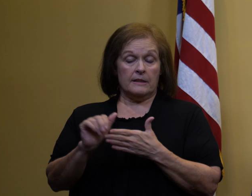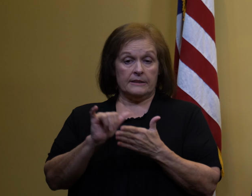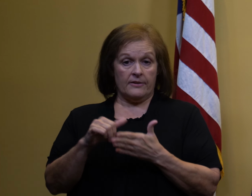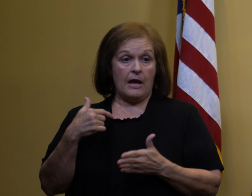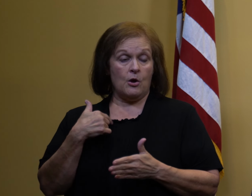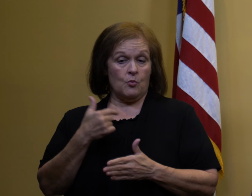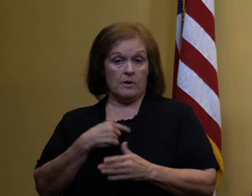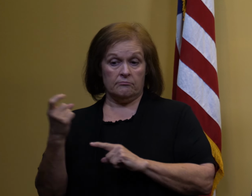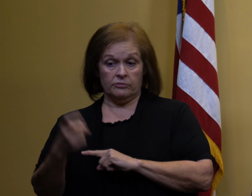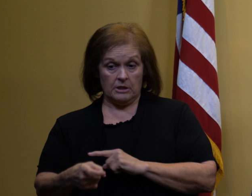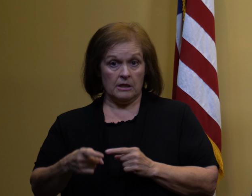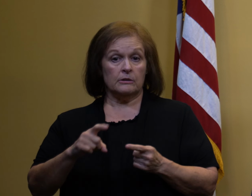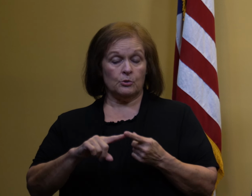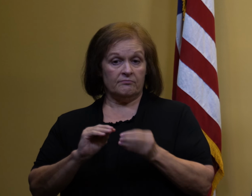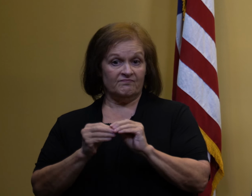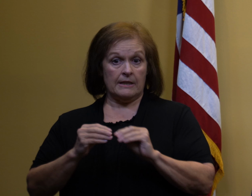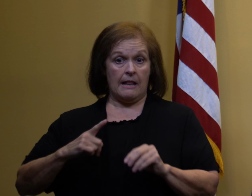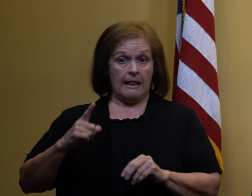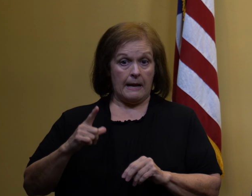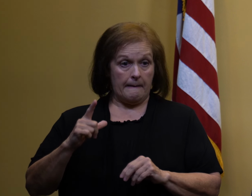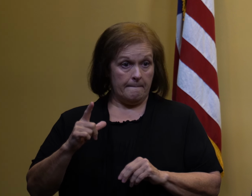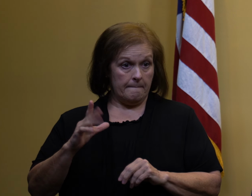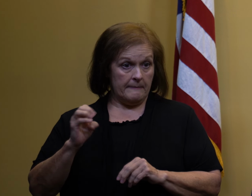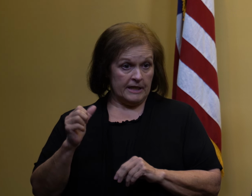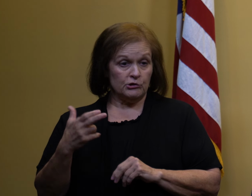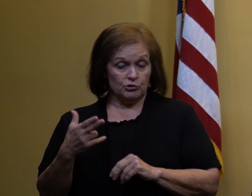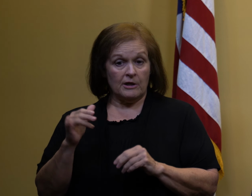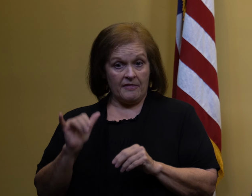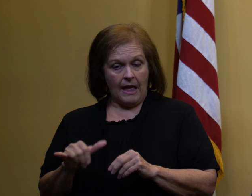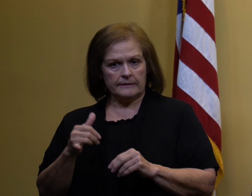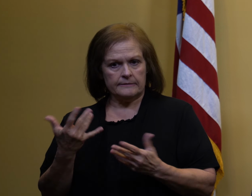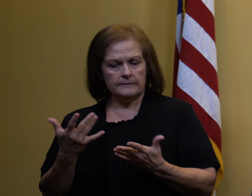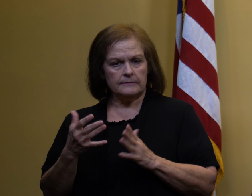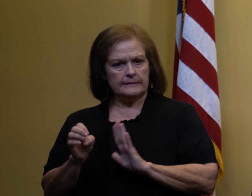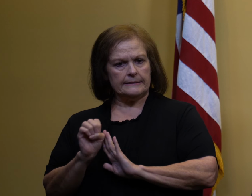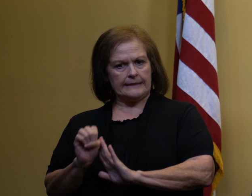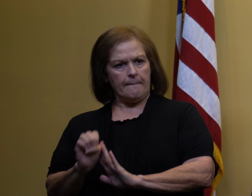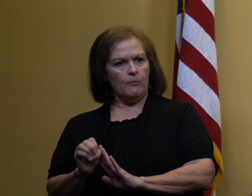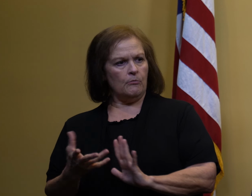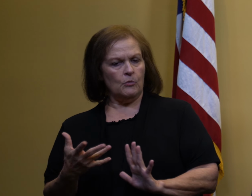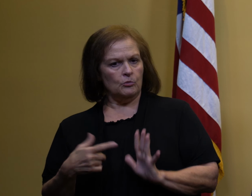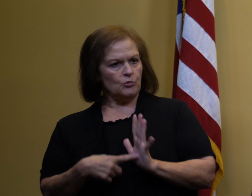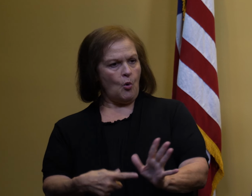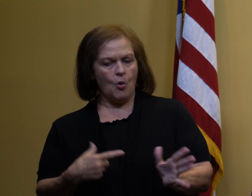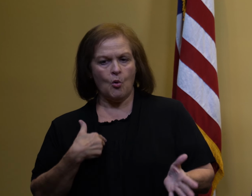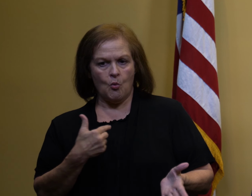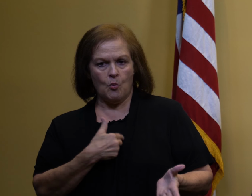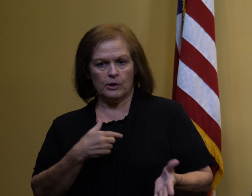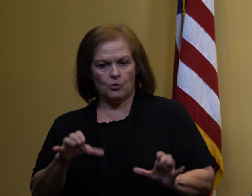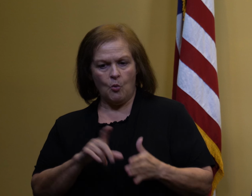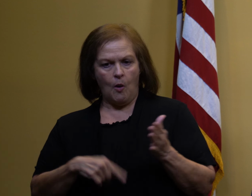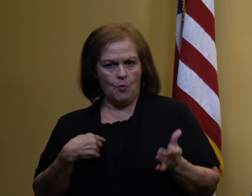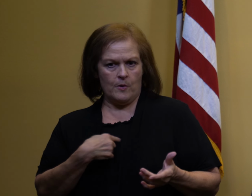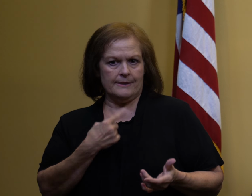we have allocated towards Lincoln Beach is again, that example that we're doing what we say,